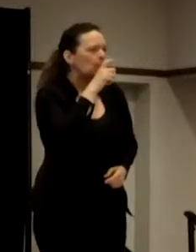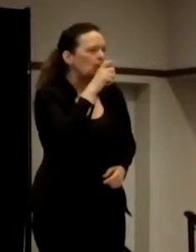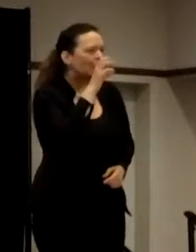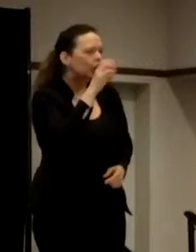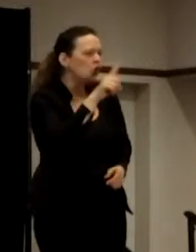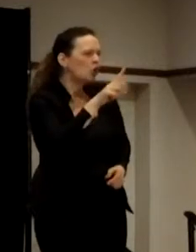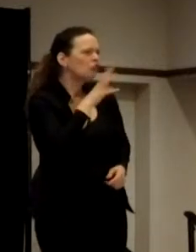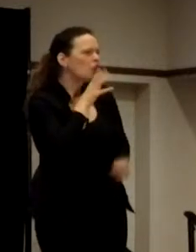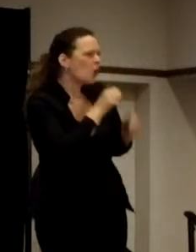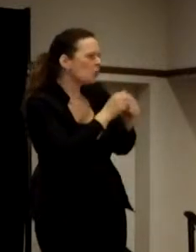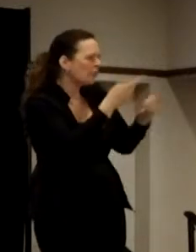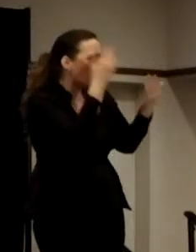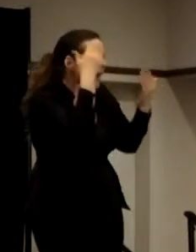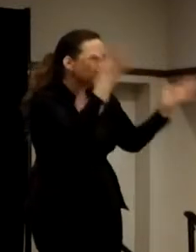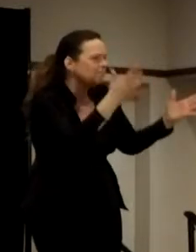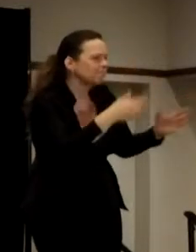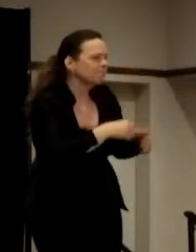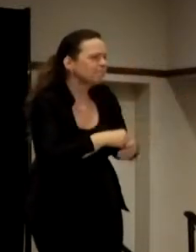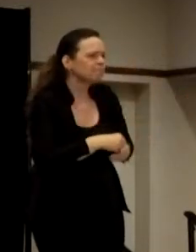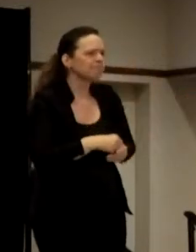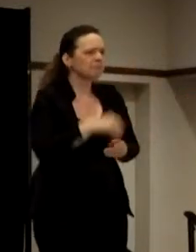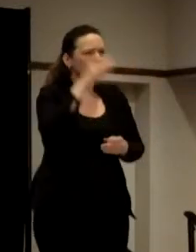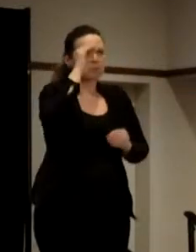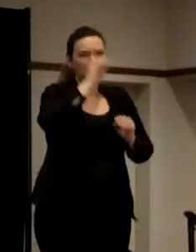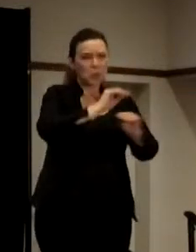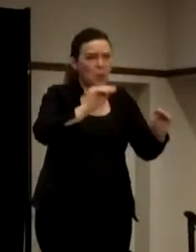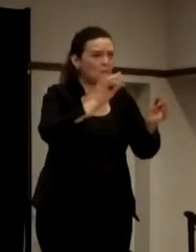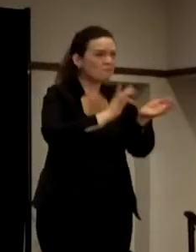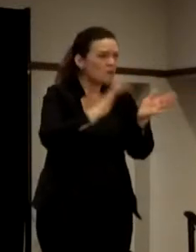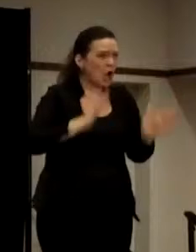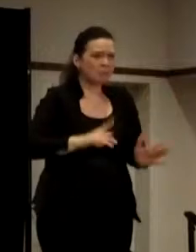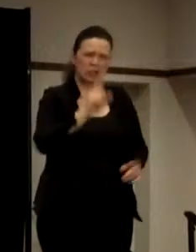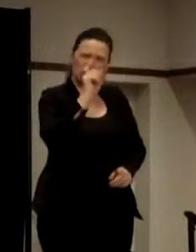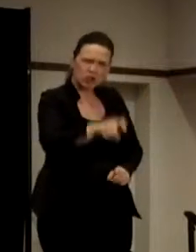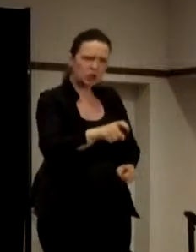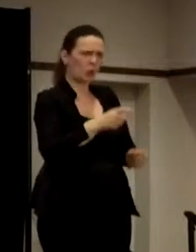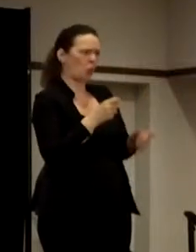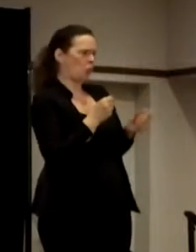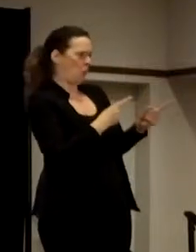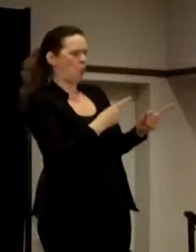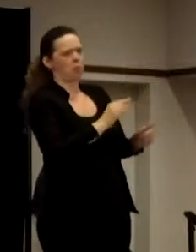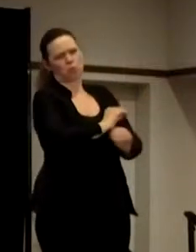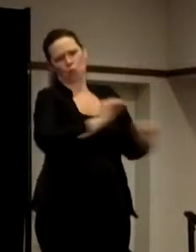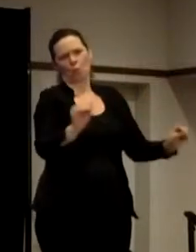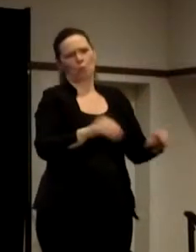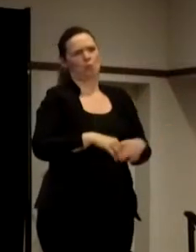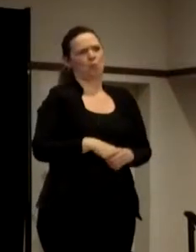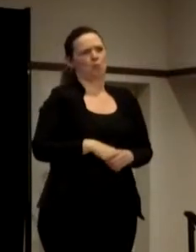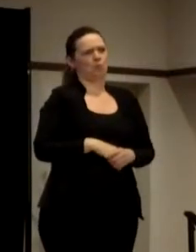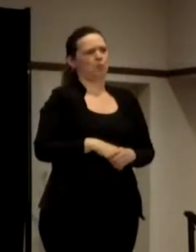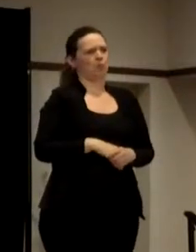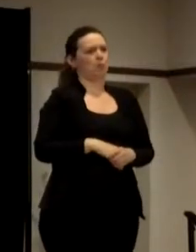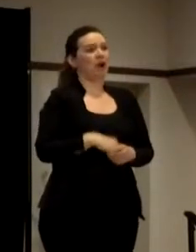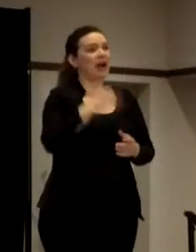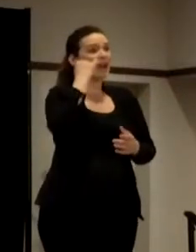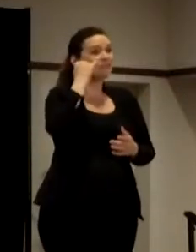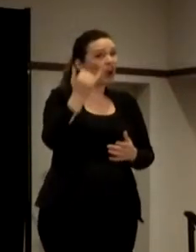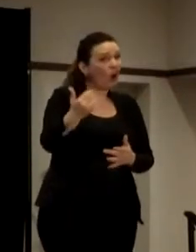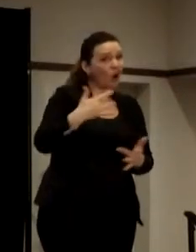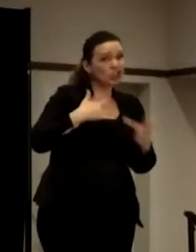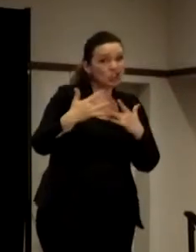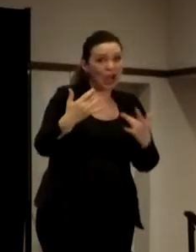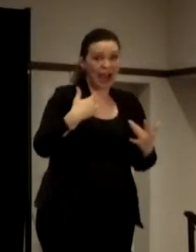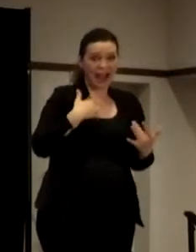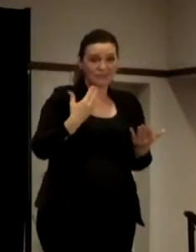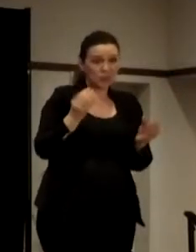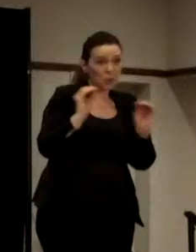But no pharmacy should be wasting any vaccines. If they are worried about that, they should call us, and we'll find a way to get it into